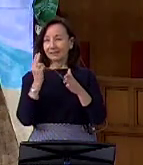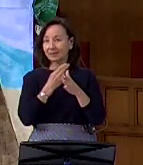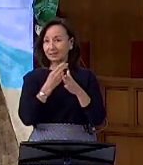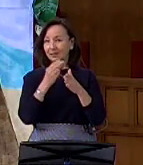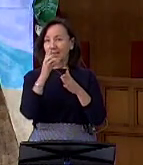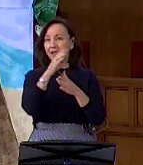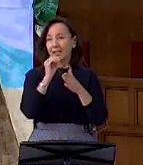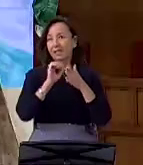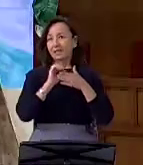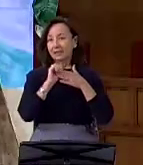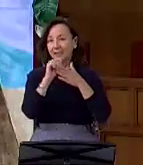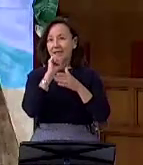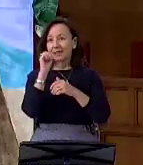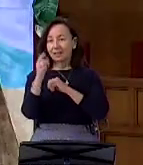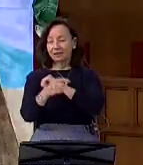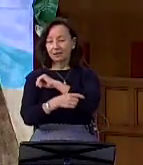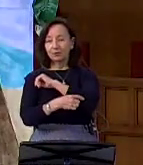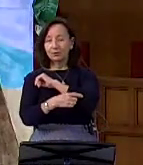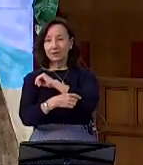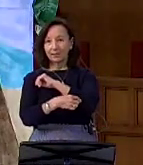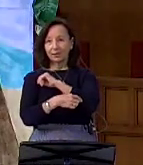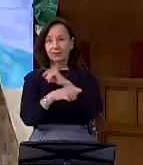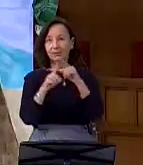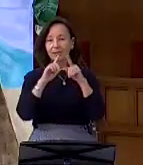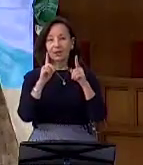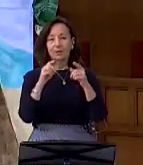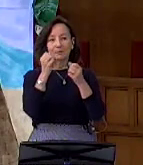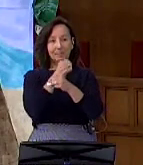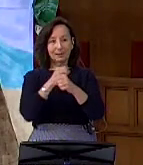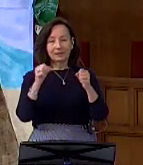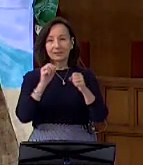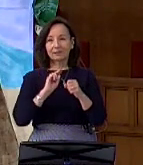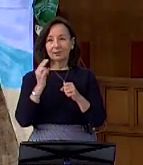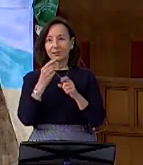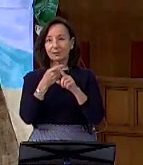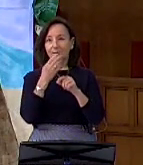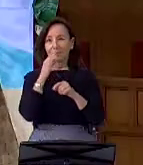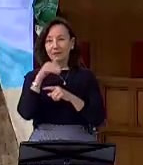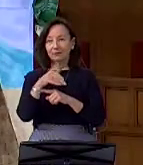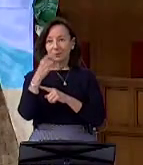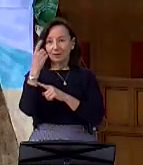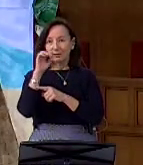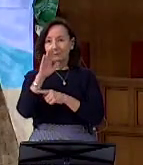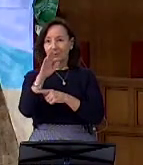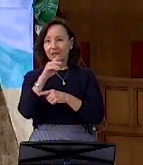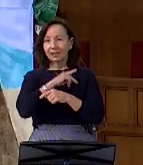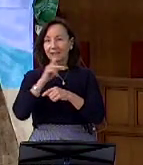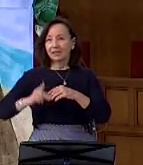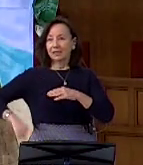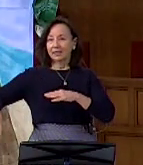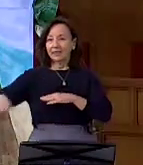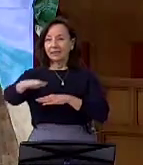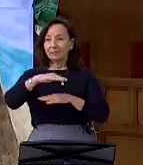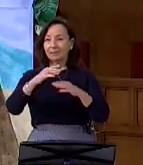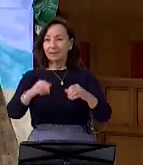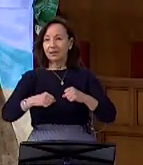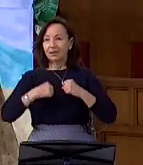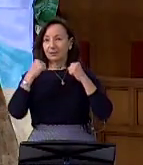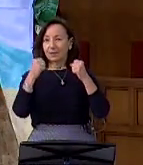us. And lead us not into temptation, but deliver us from evil. For thine is the